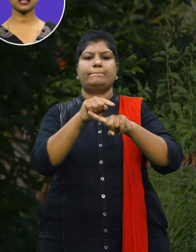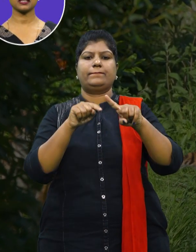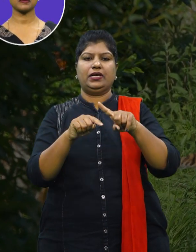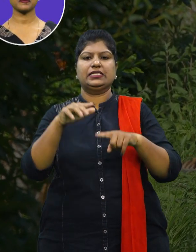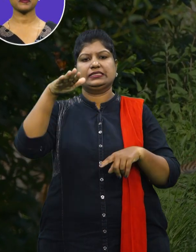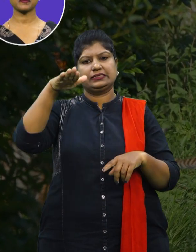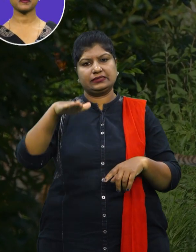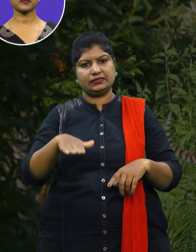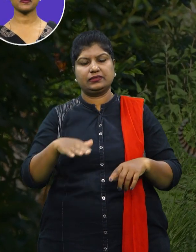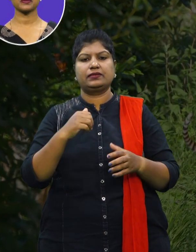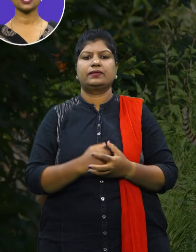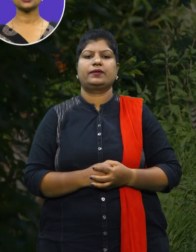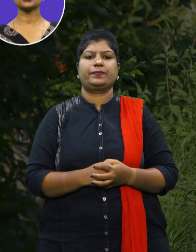35%